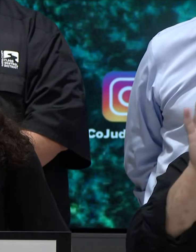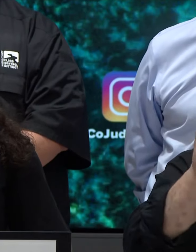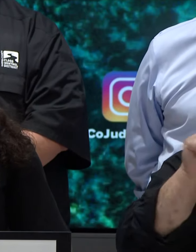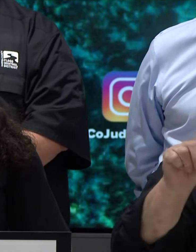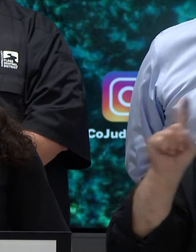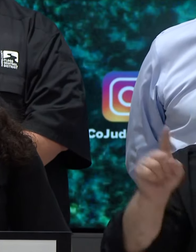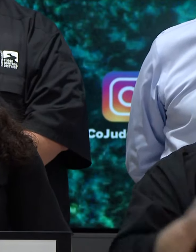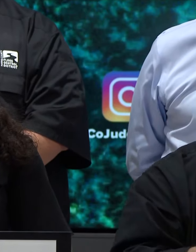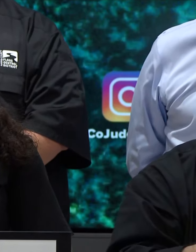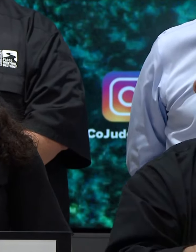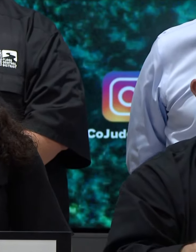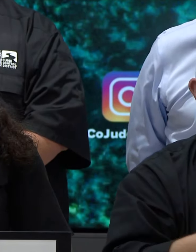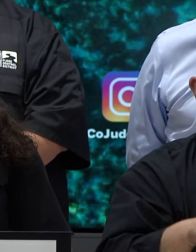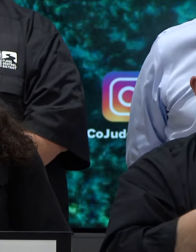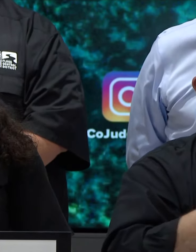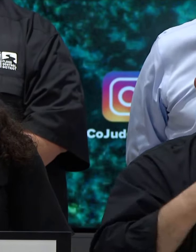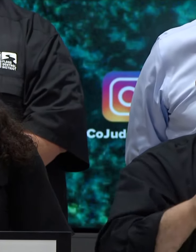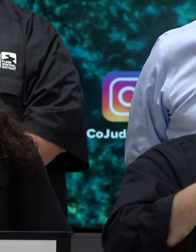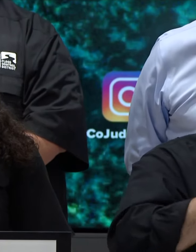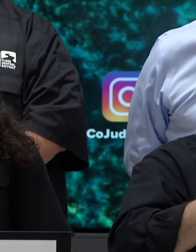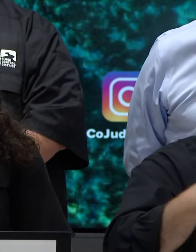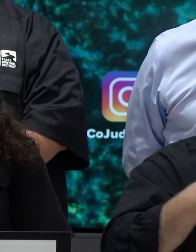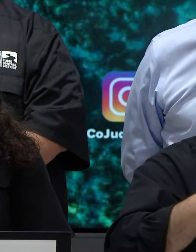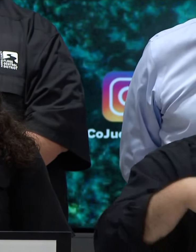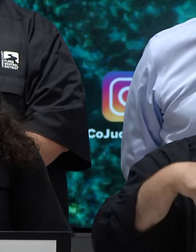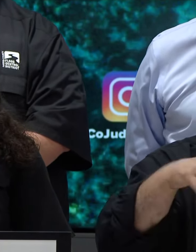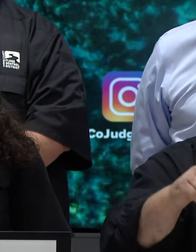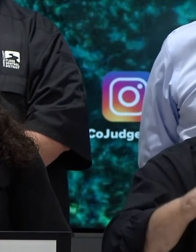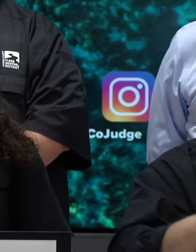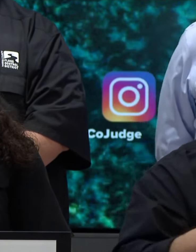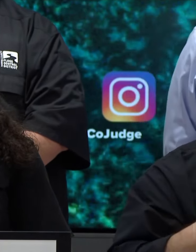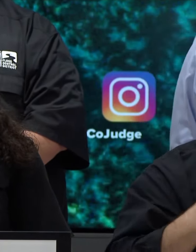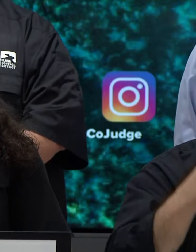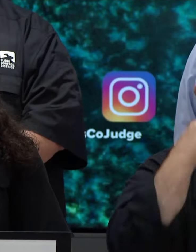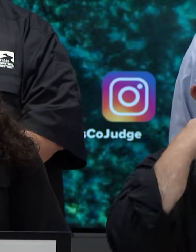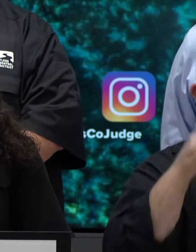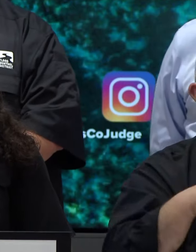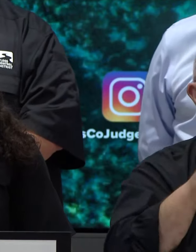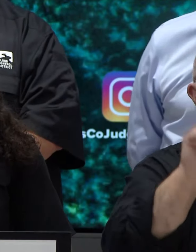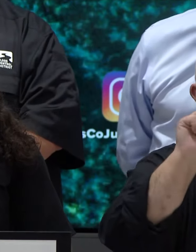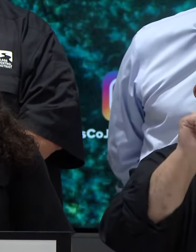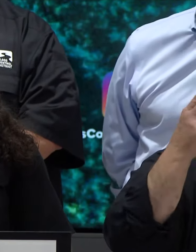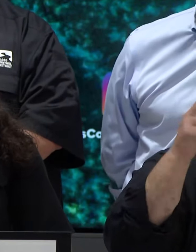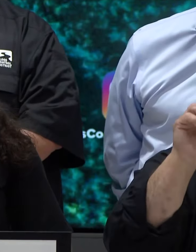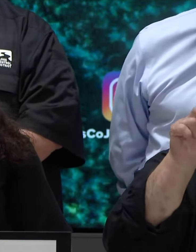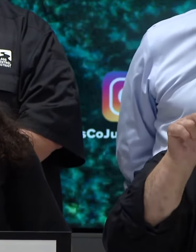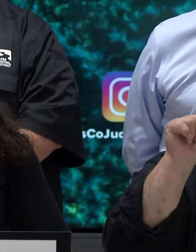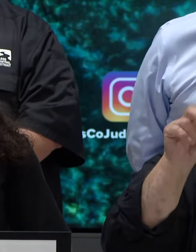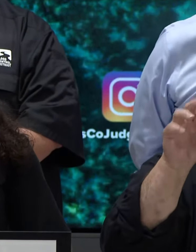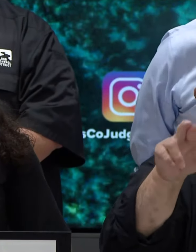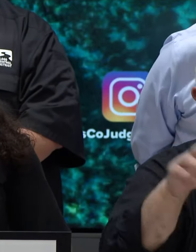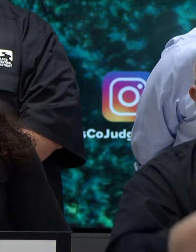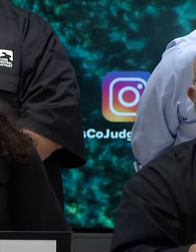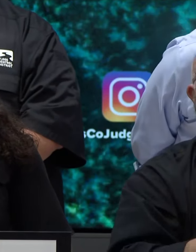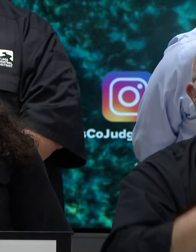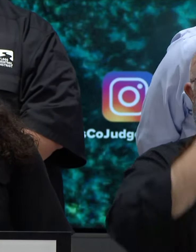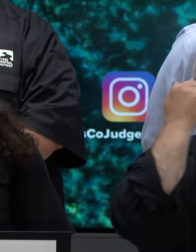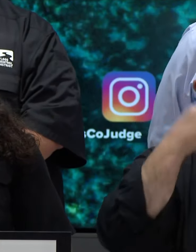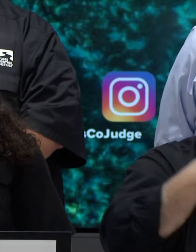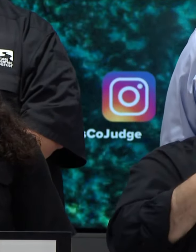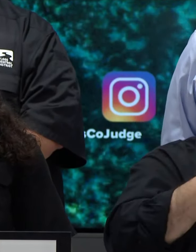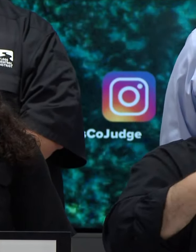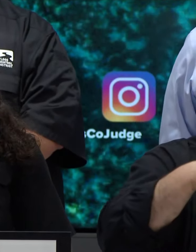Normally during power outages like these, people are used to hearing about shelters. Because the power loss is